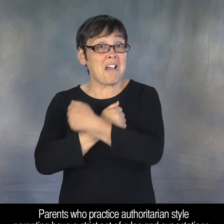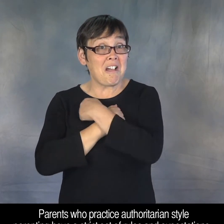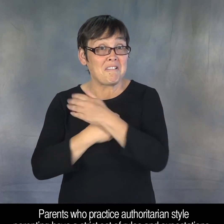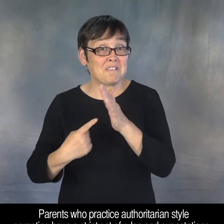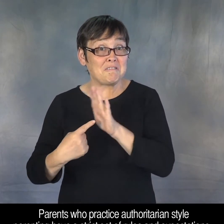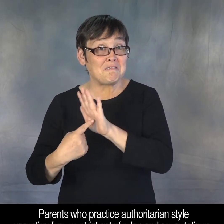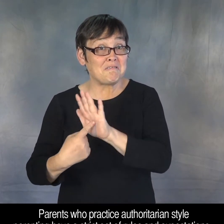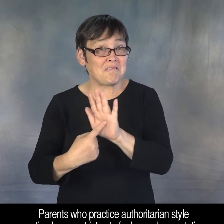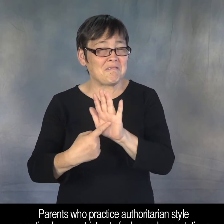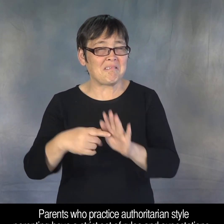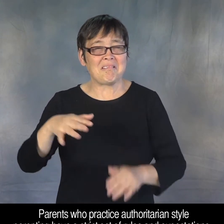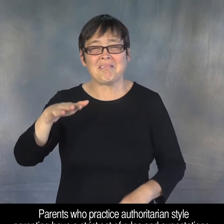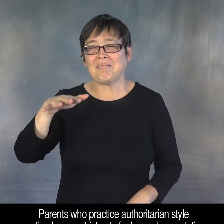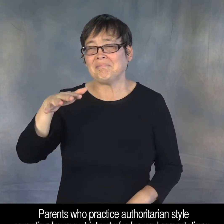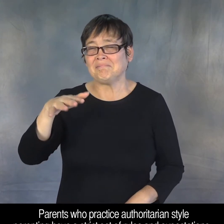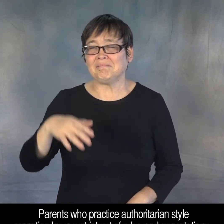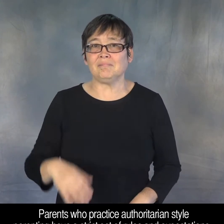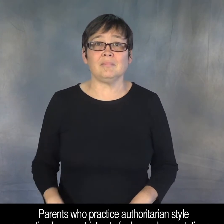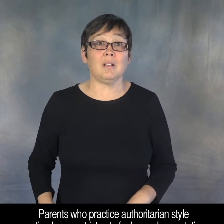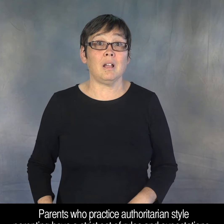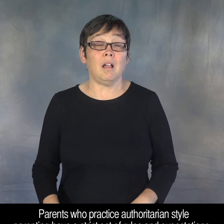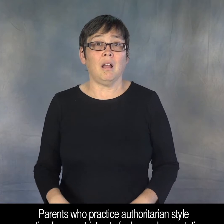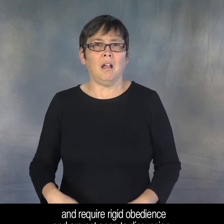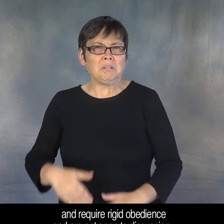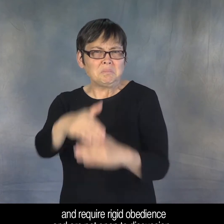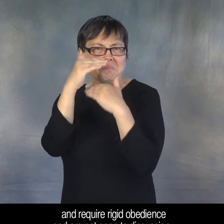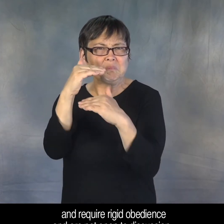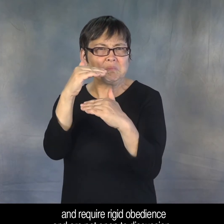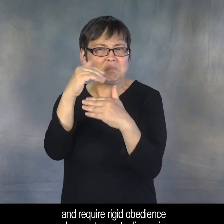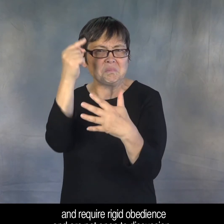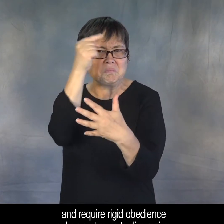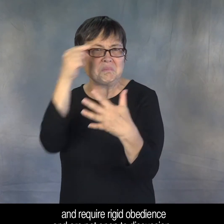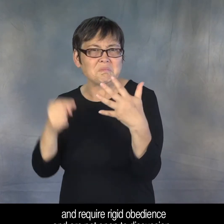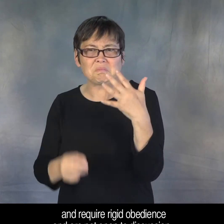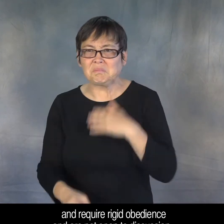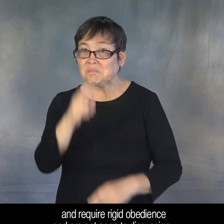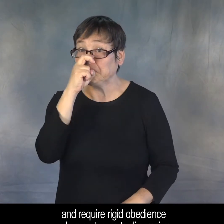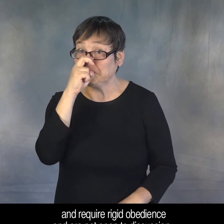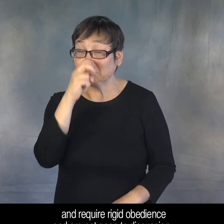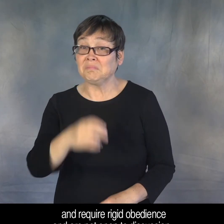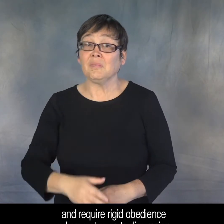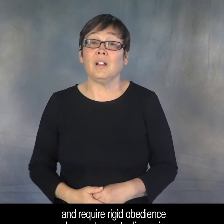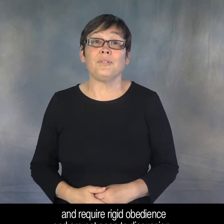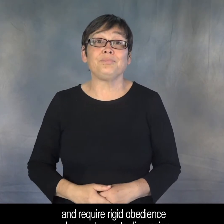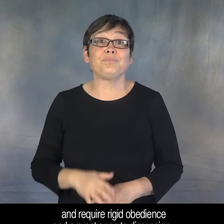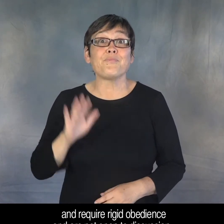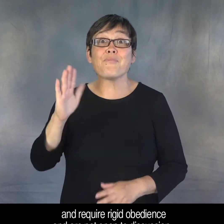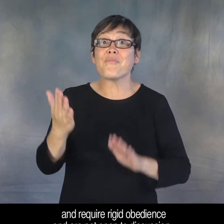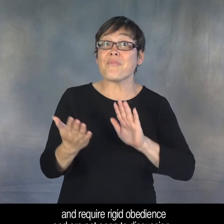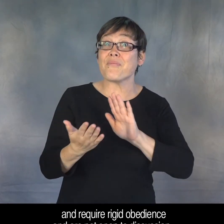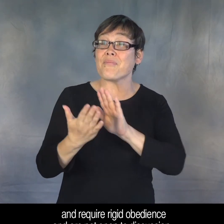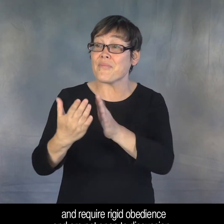have a strict set of rules and expectations, require rigid obedience, and are not open to discussion.